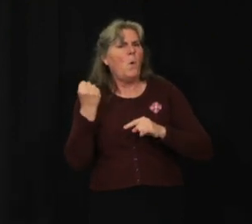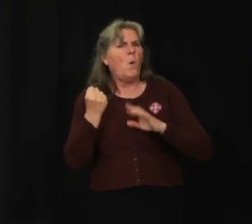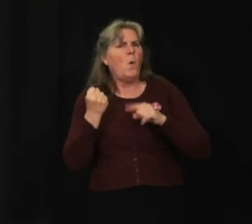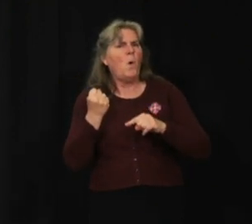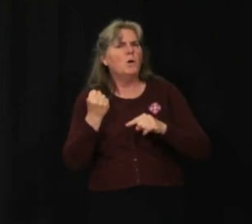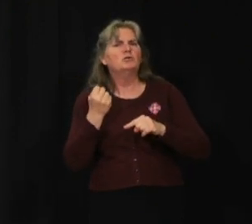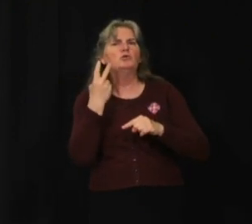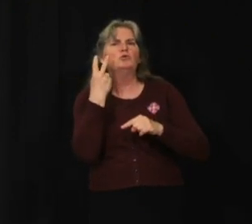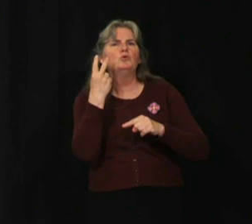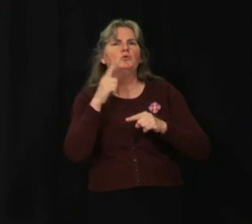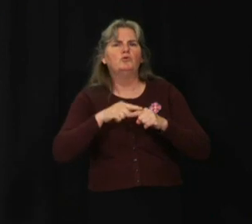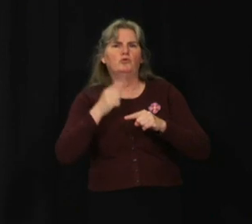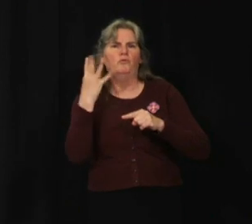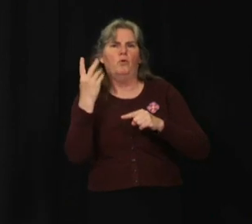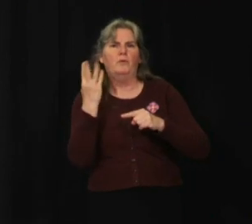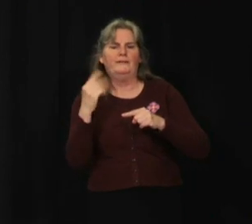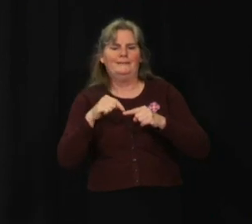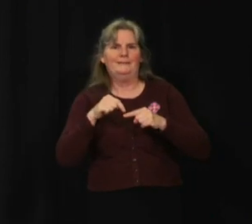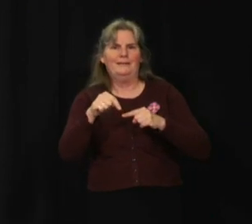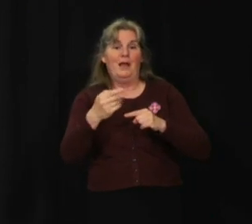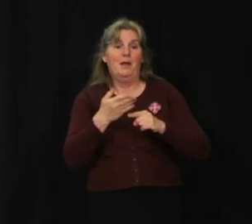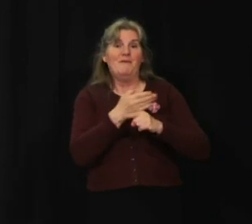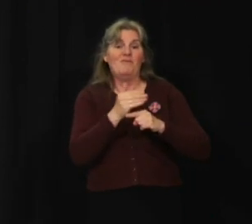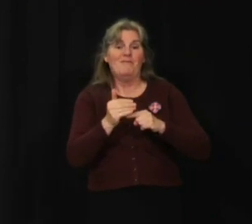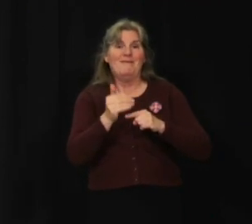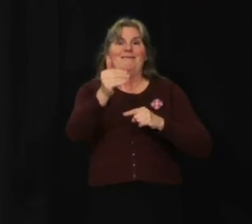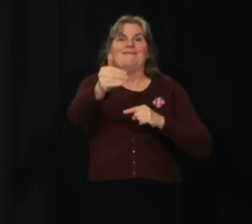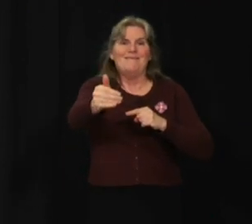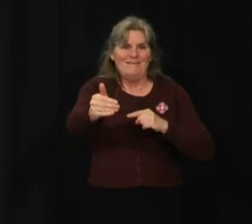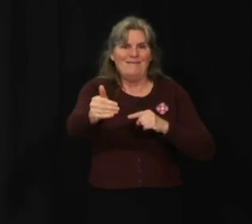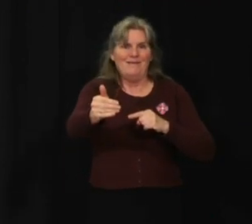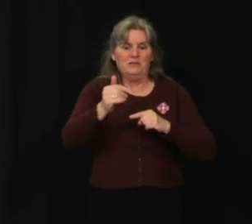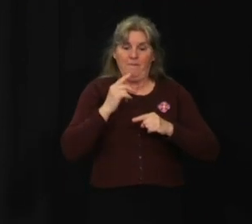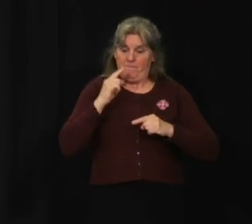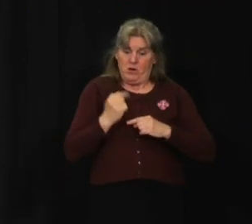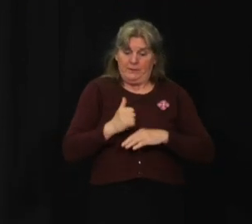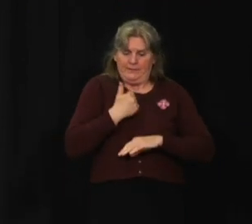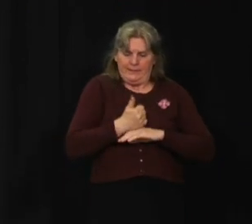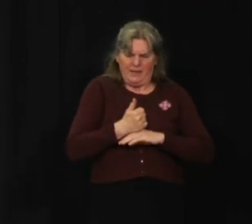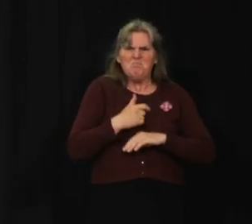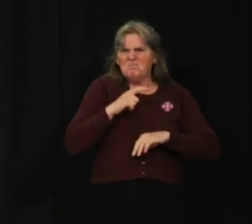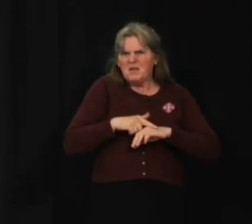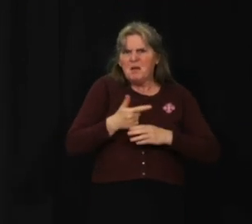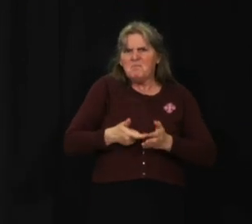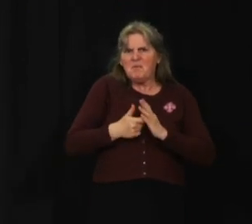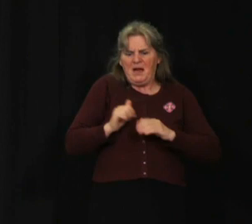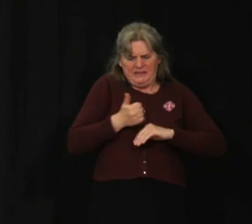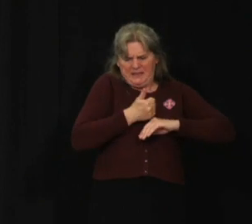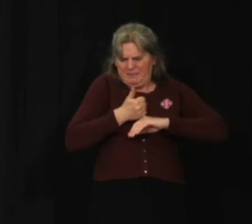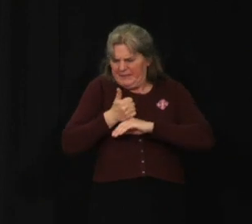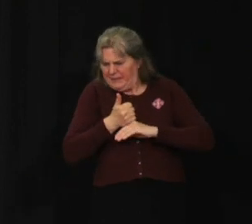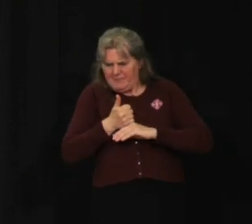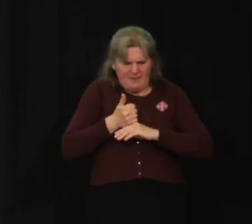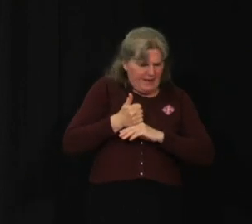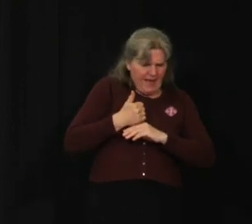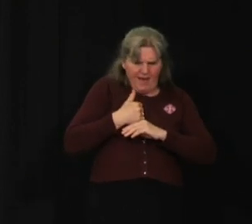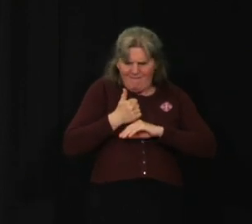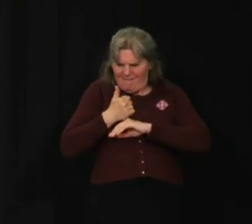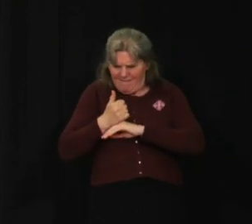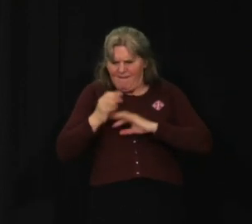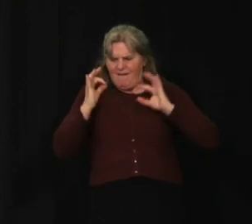nothing bad happens. Make sure that the 6 categories of triggers that we're looking at are positively affected as opposed to negatively